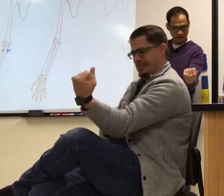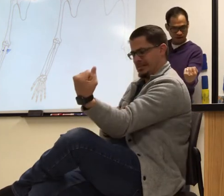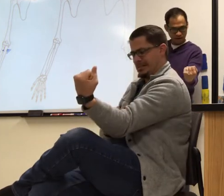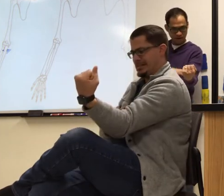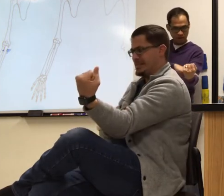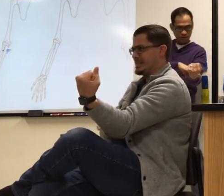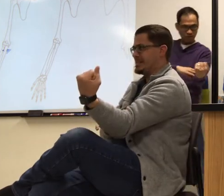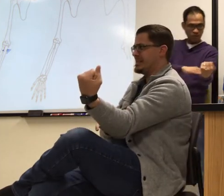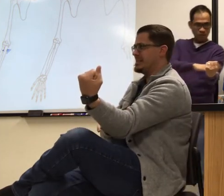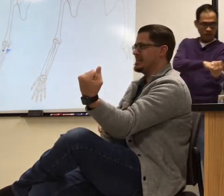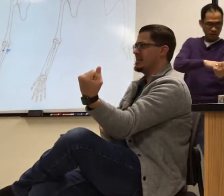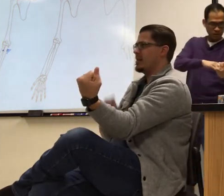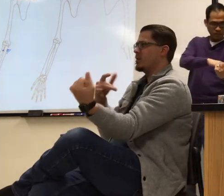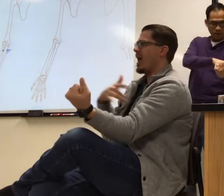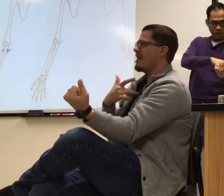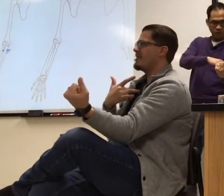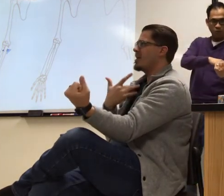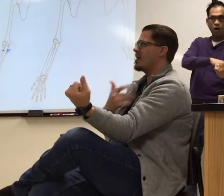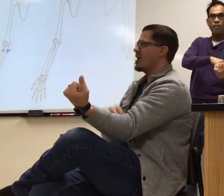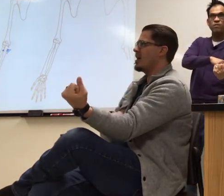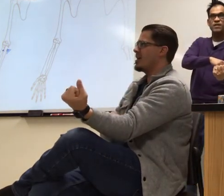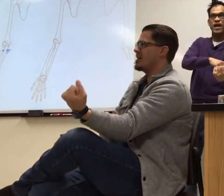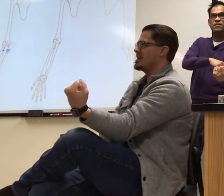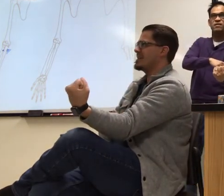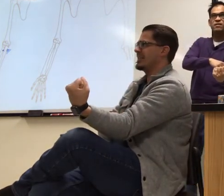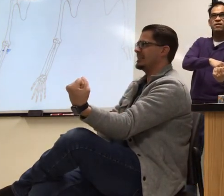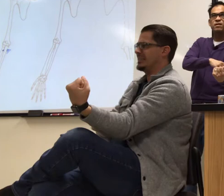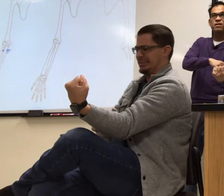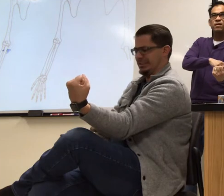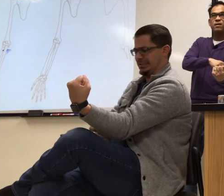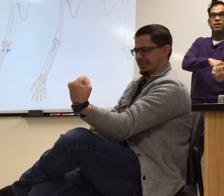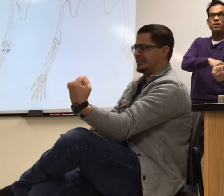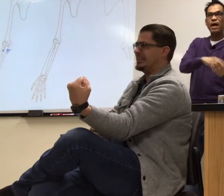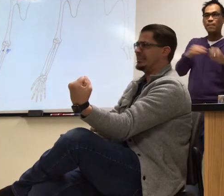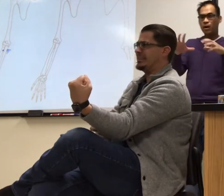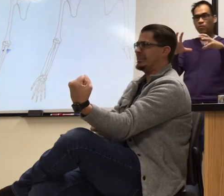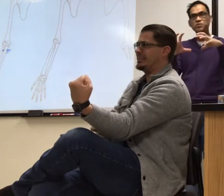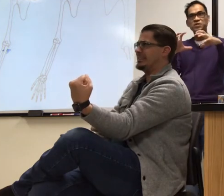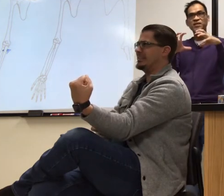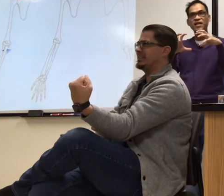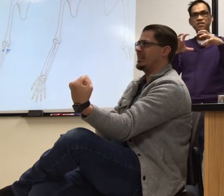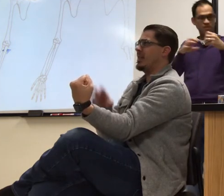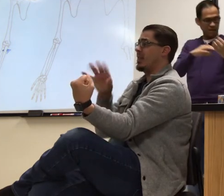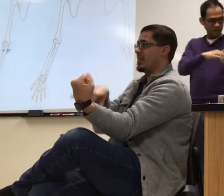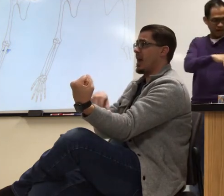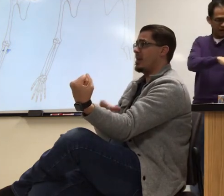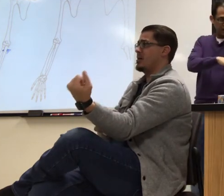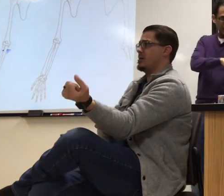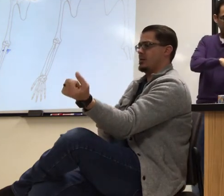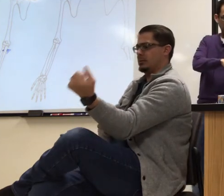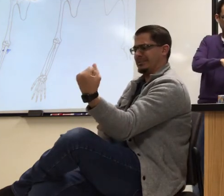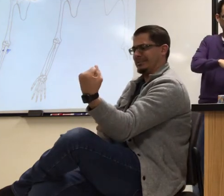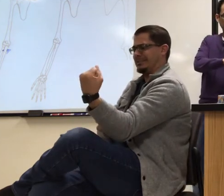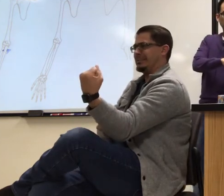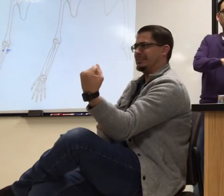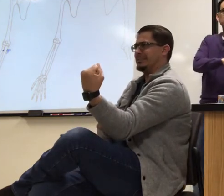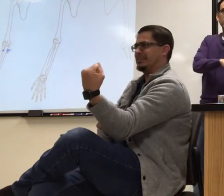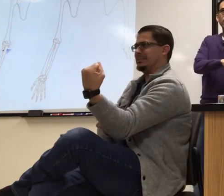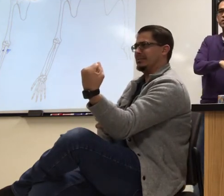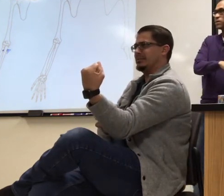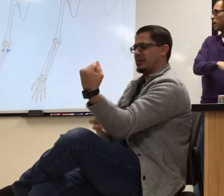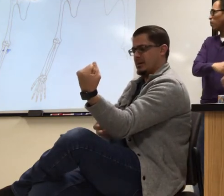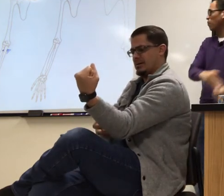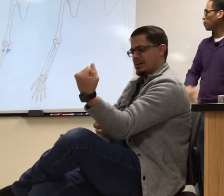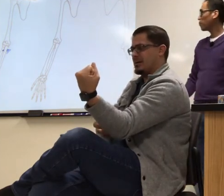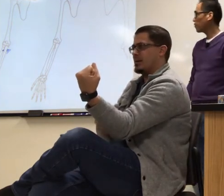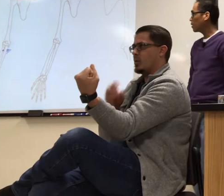here, and you feel this part of your forearm all tense. The aponeurosis tenses and it kind of keeps this